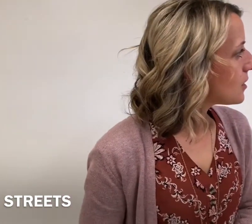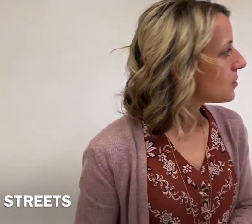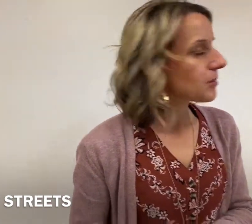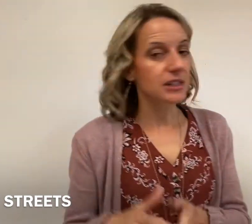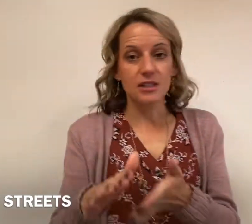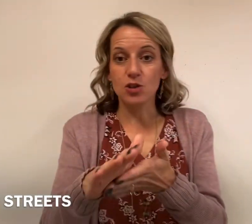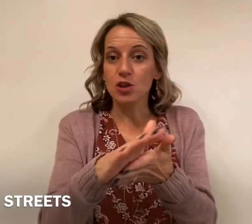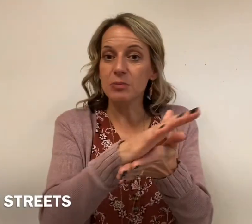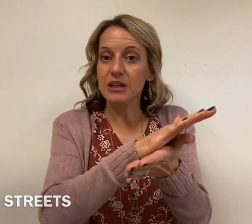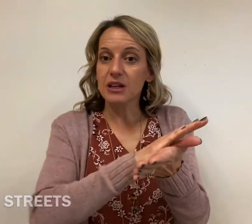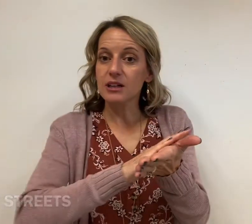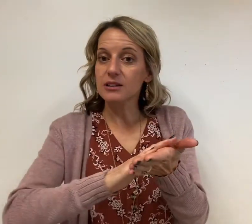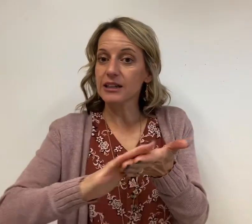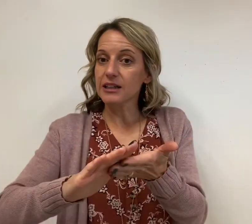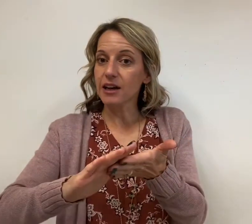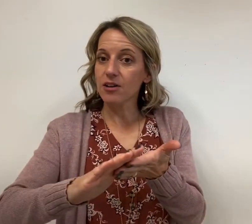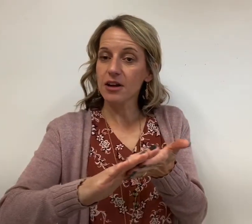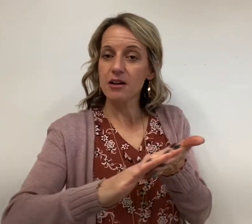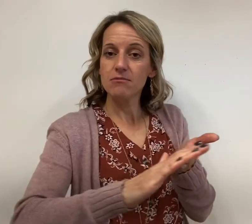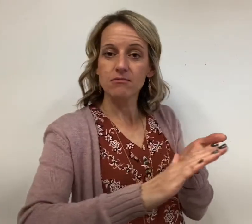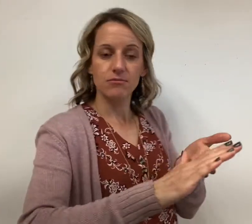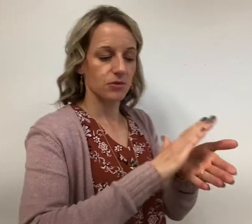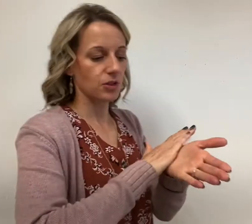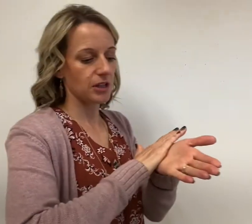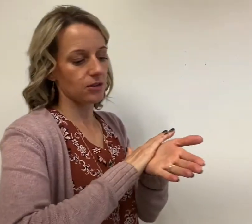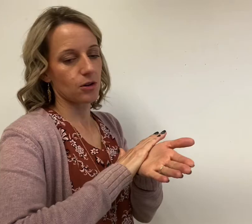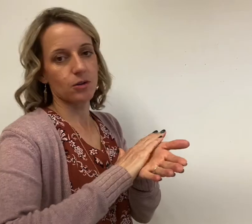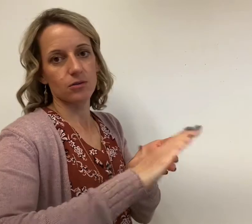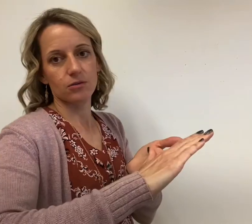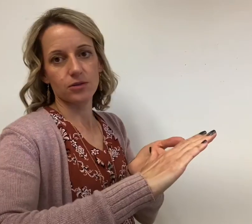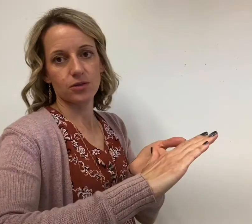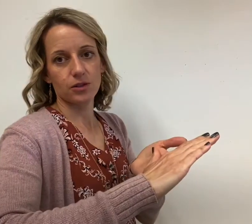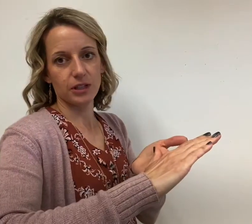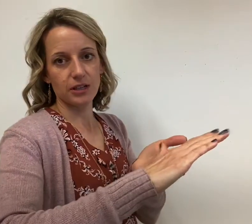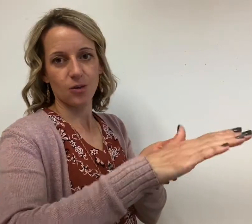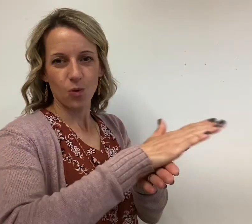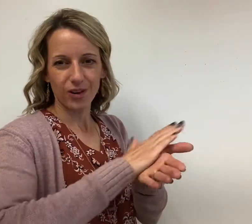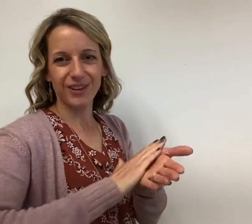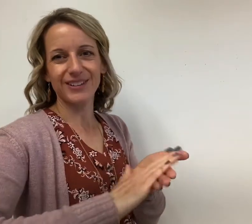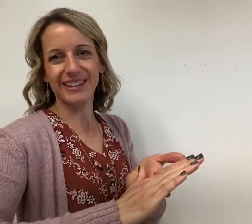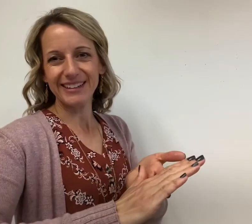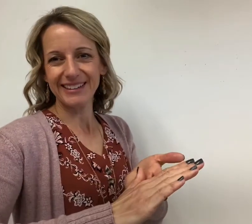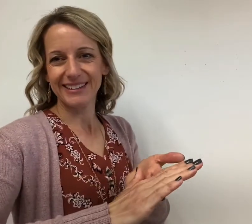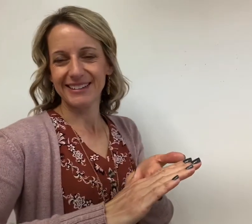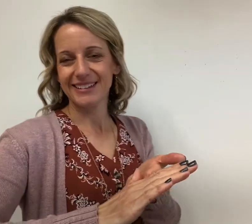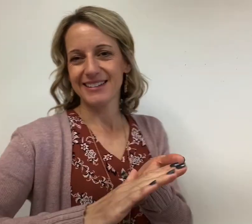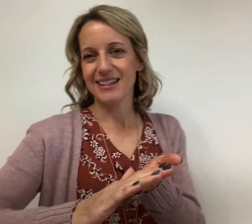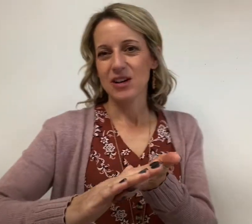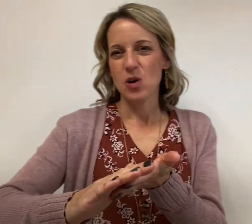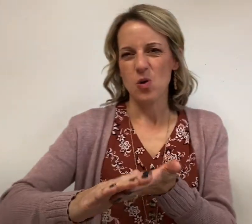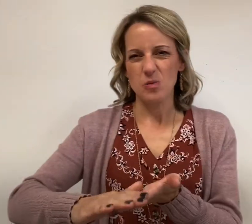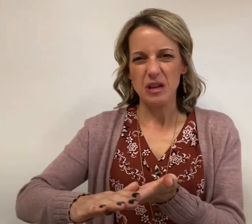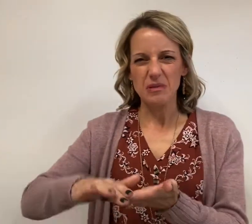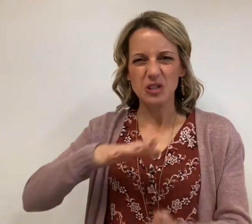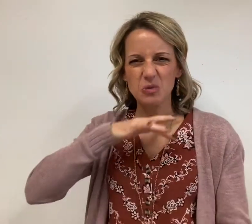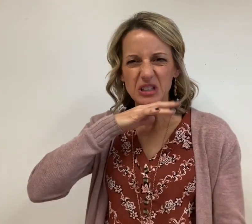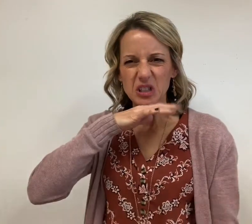night. It could be a clean area. You can either go clean or clean, or maybe it's really